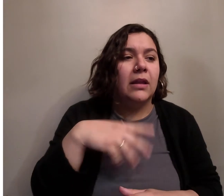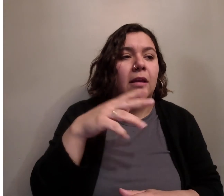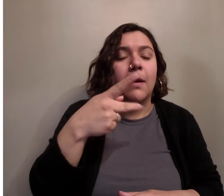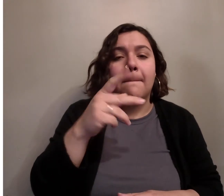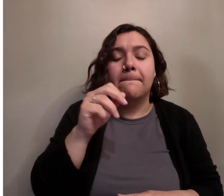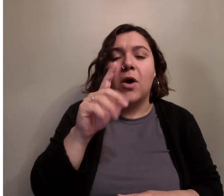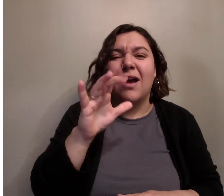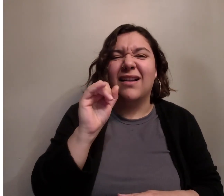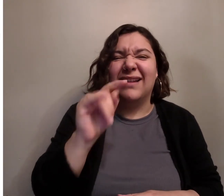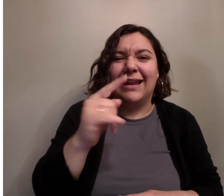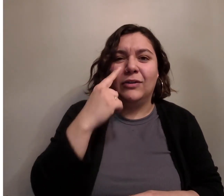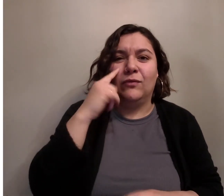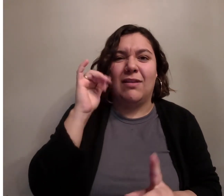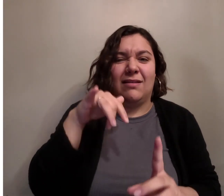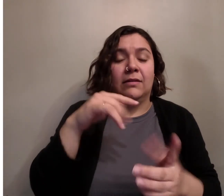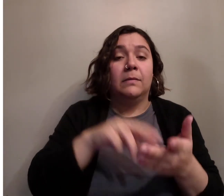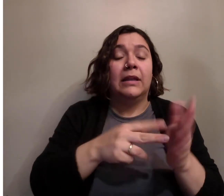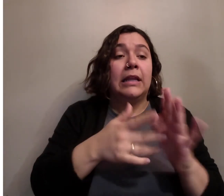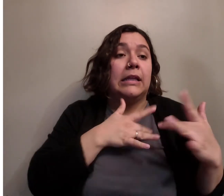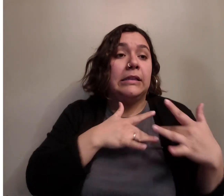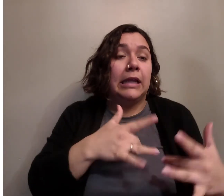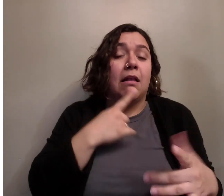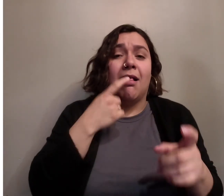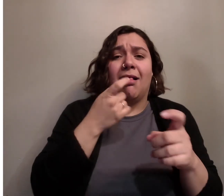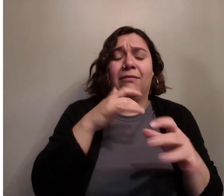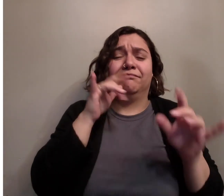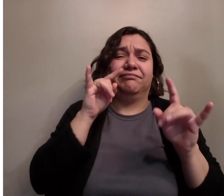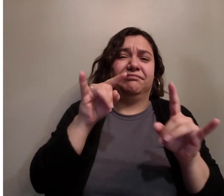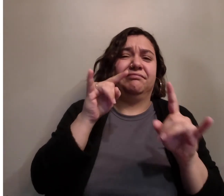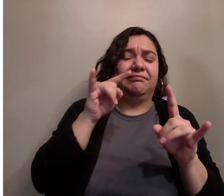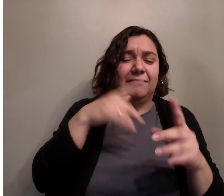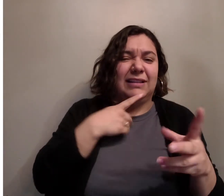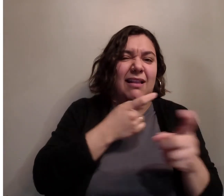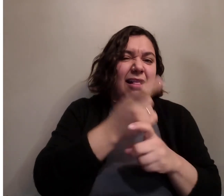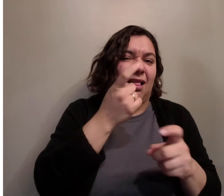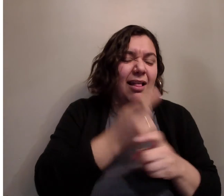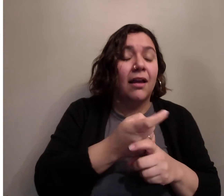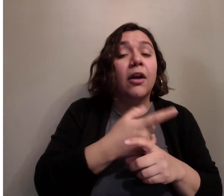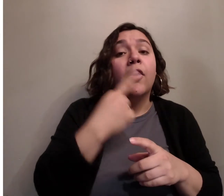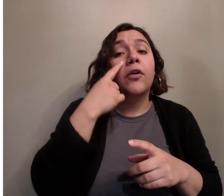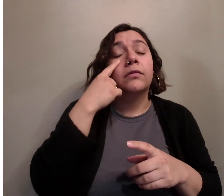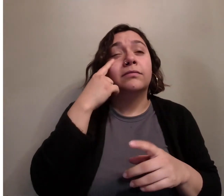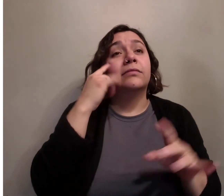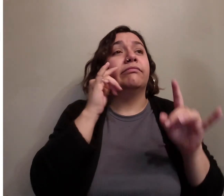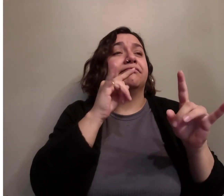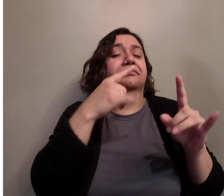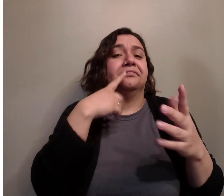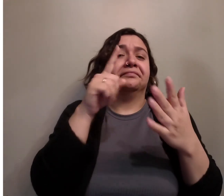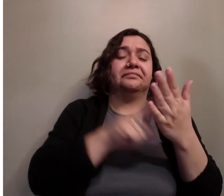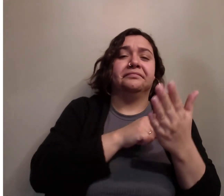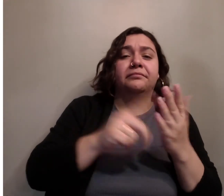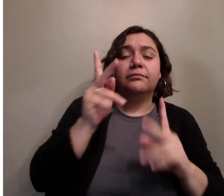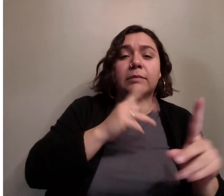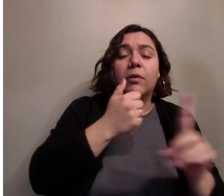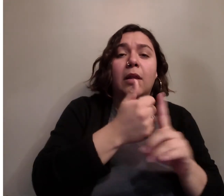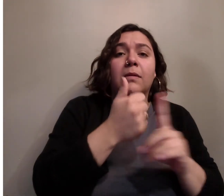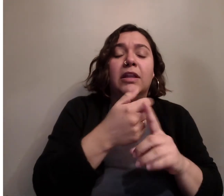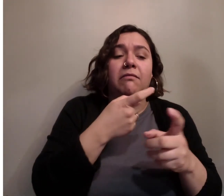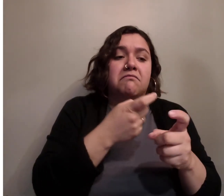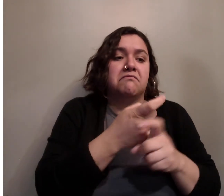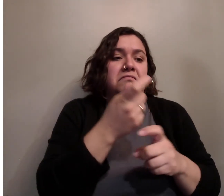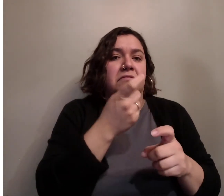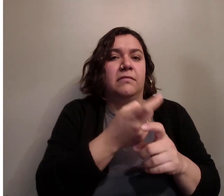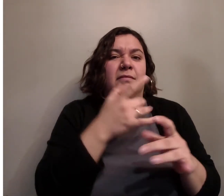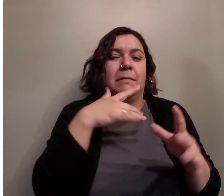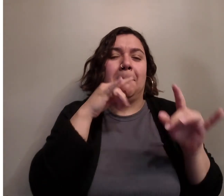blogosphere or podcast sphere or live streaming sphere who normally make fun of and rip apart comedians who make fun of Trump,